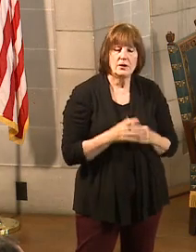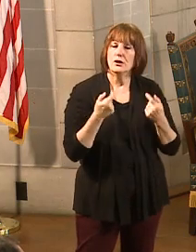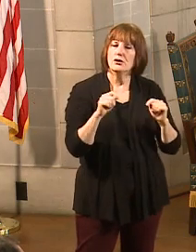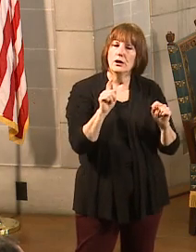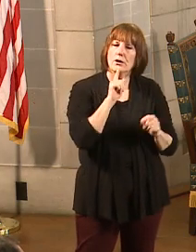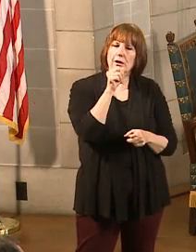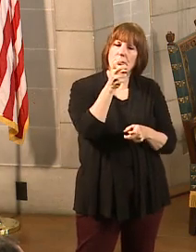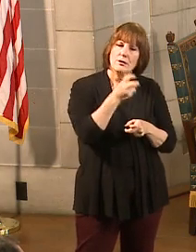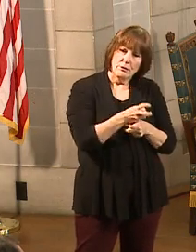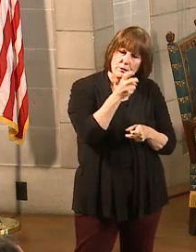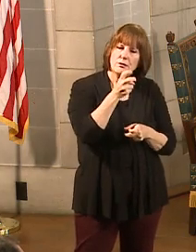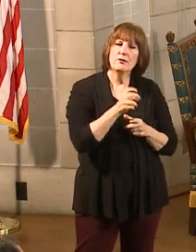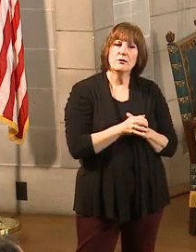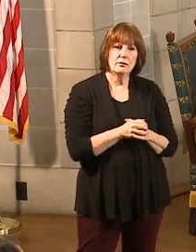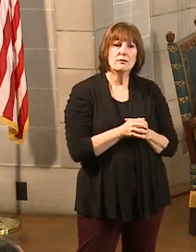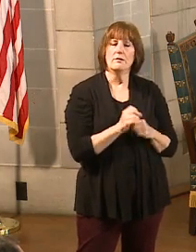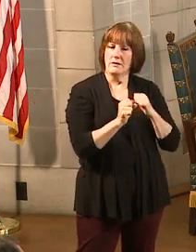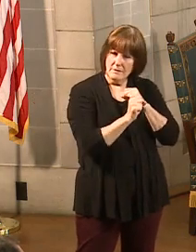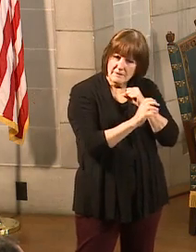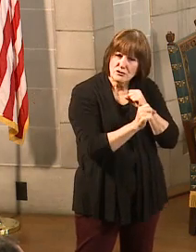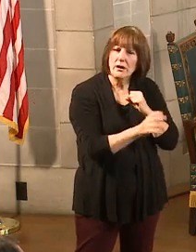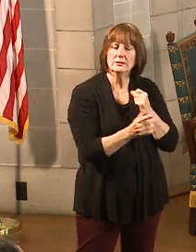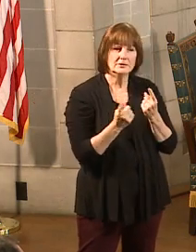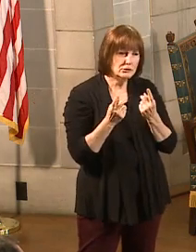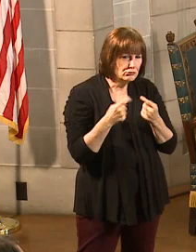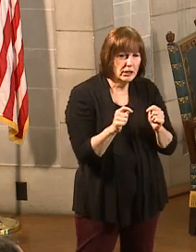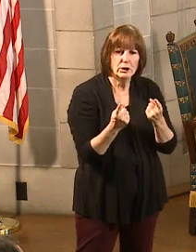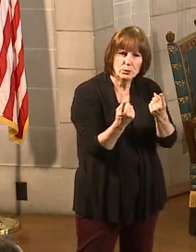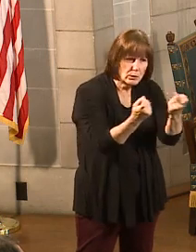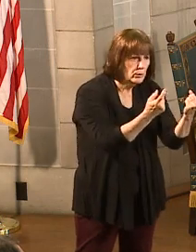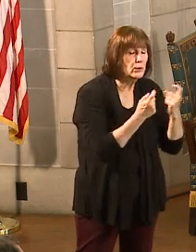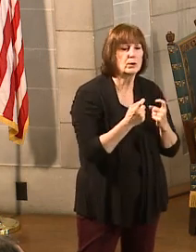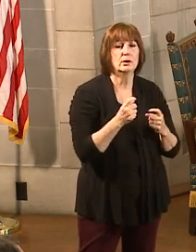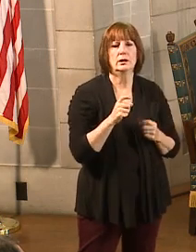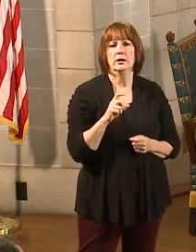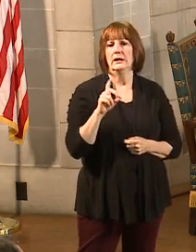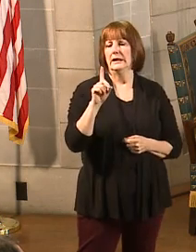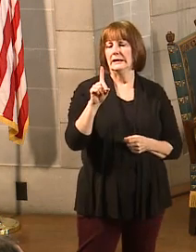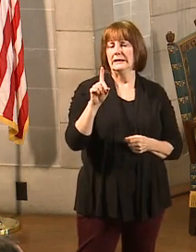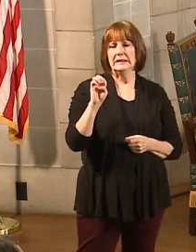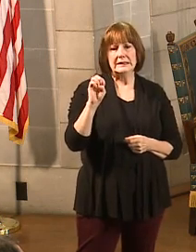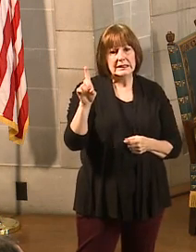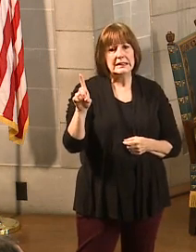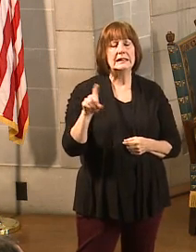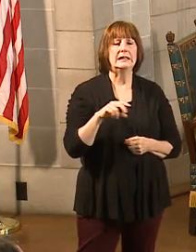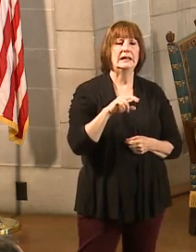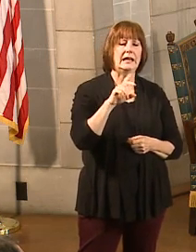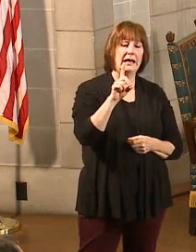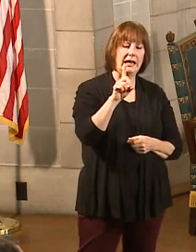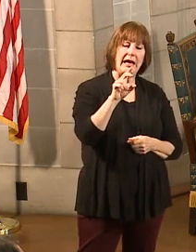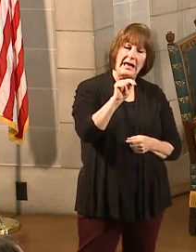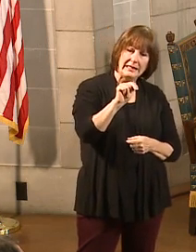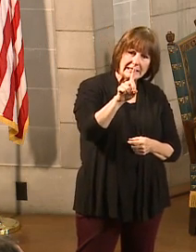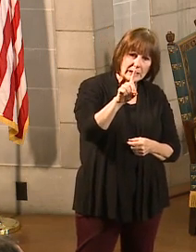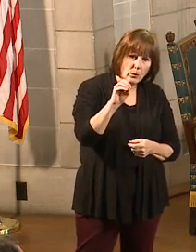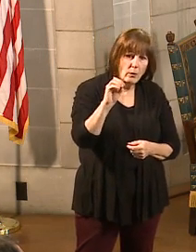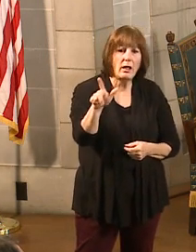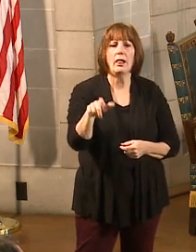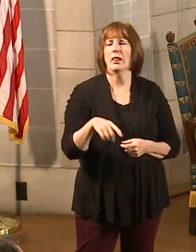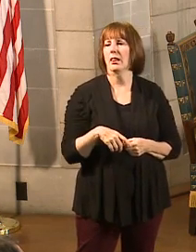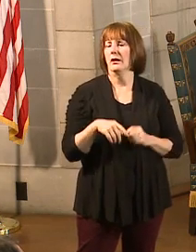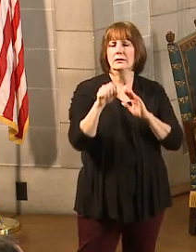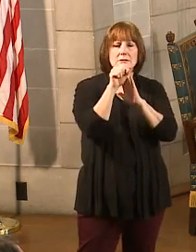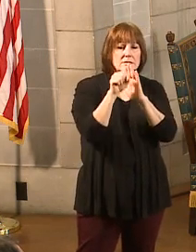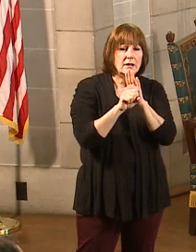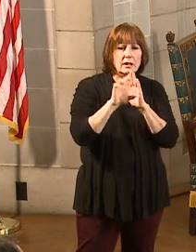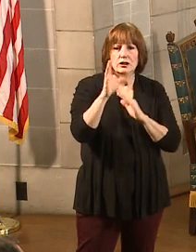real hard. We're advertising. DED is, NDOL is advertising for us. The state chamber